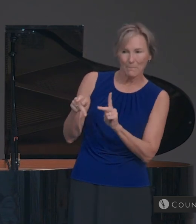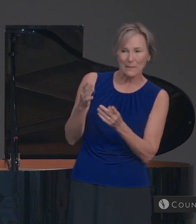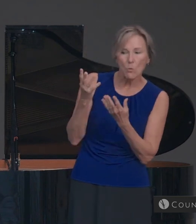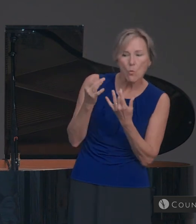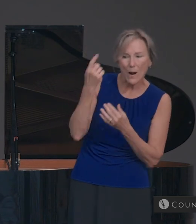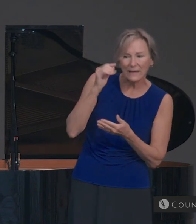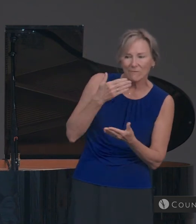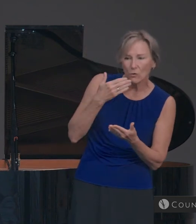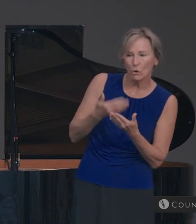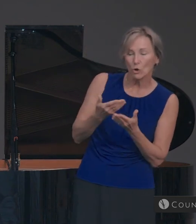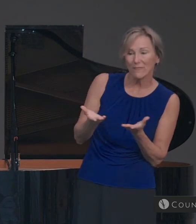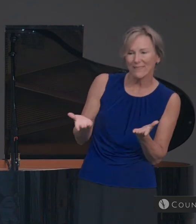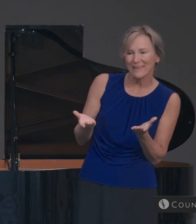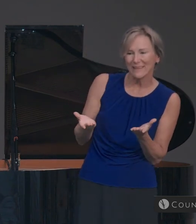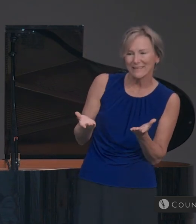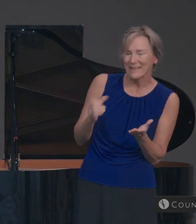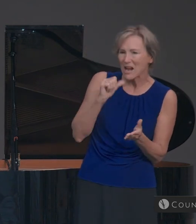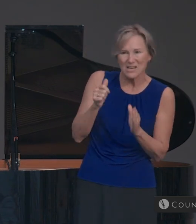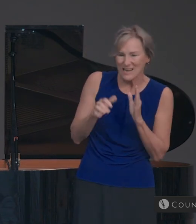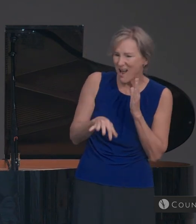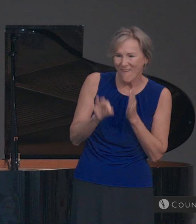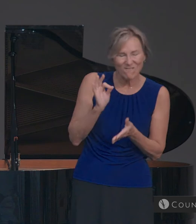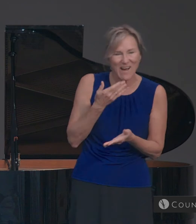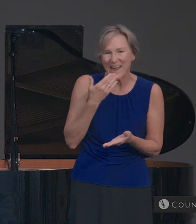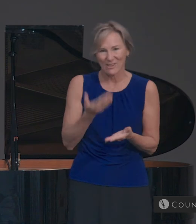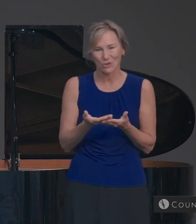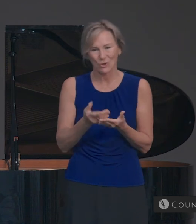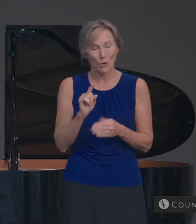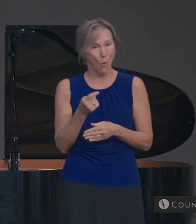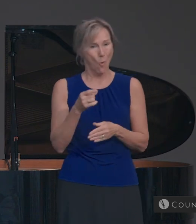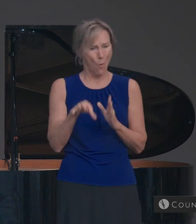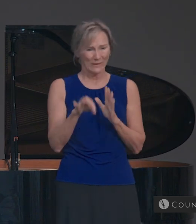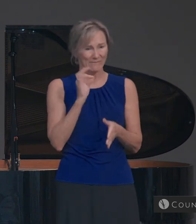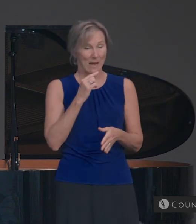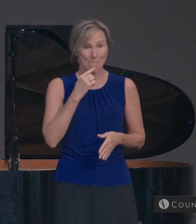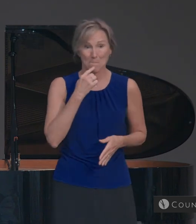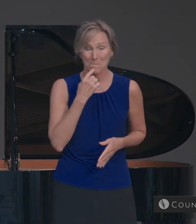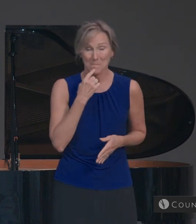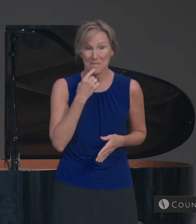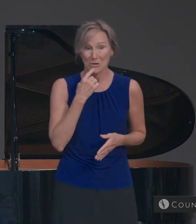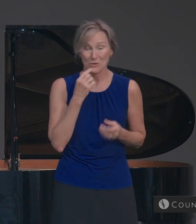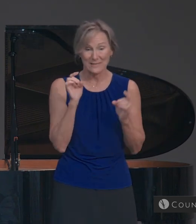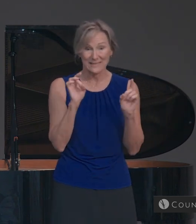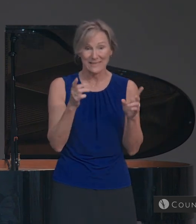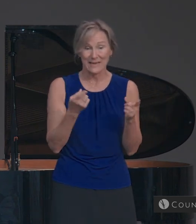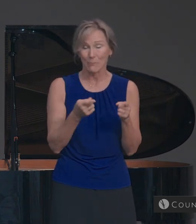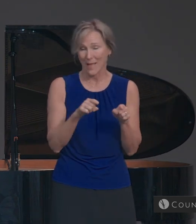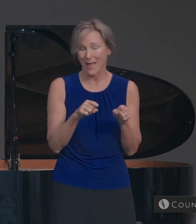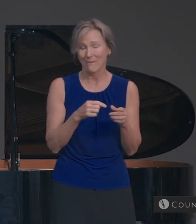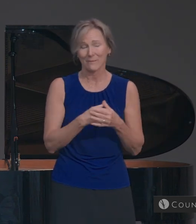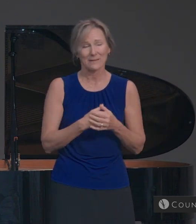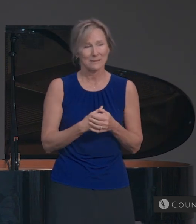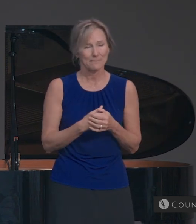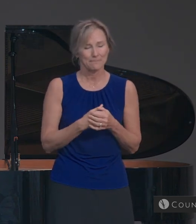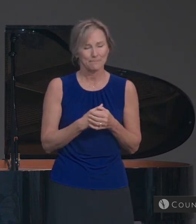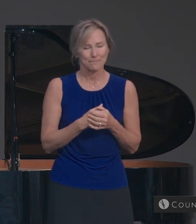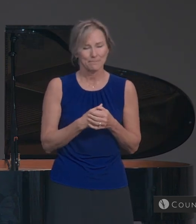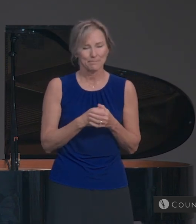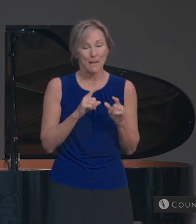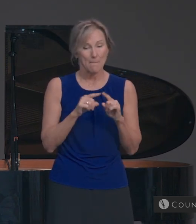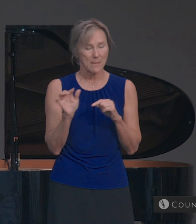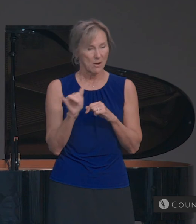find it. They would find bitterness and disaster. But I like this, because not only do they find bitterness and disaster,